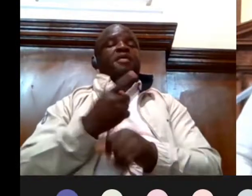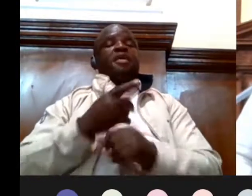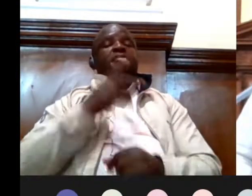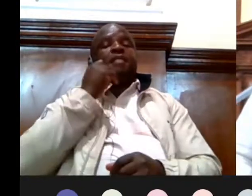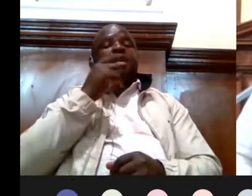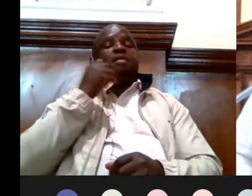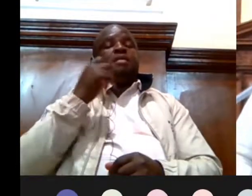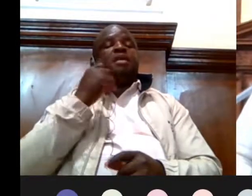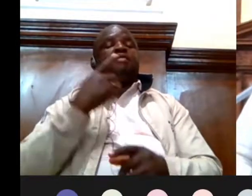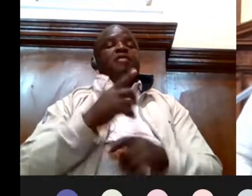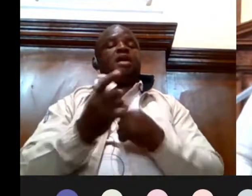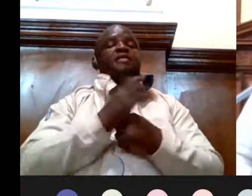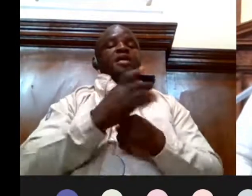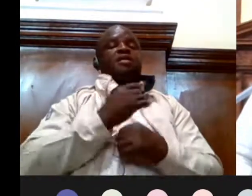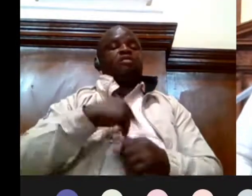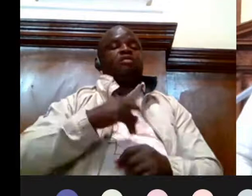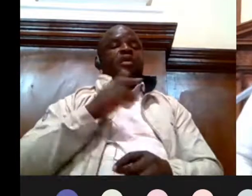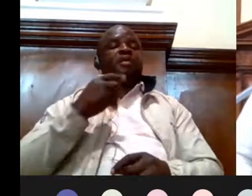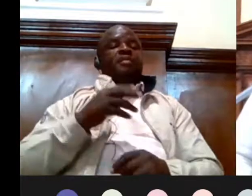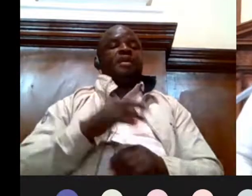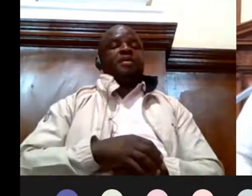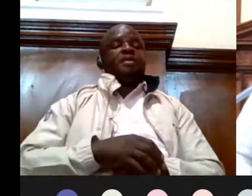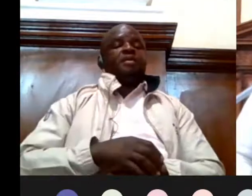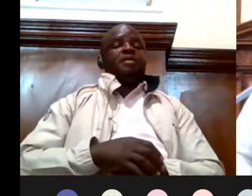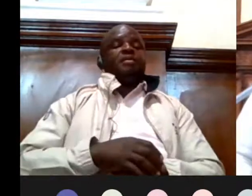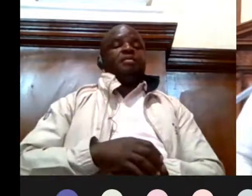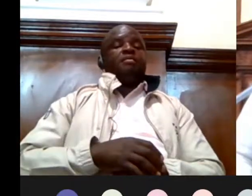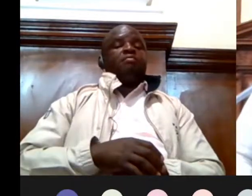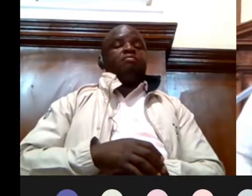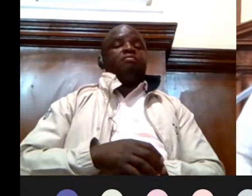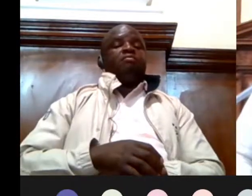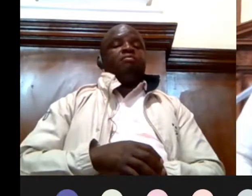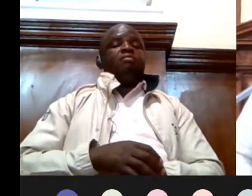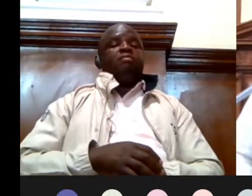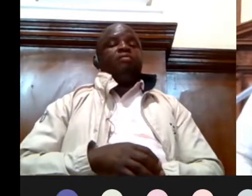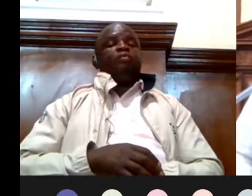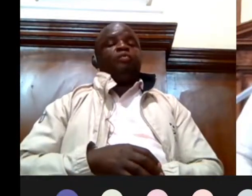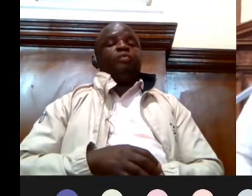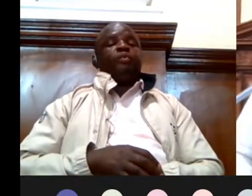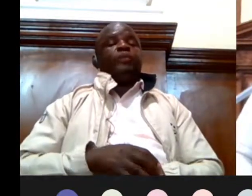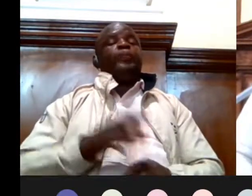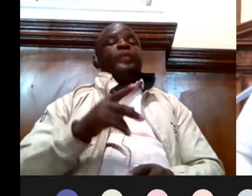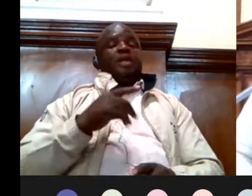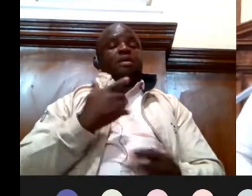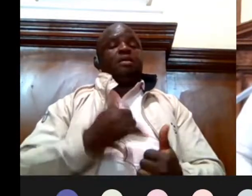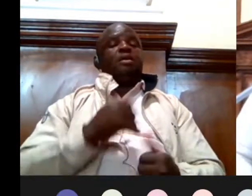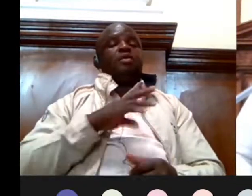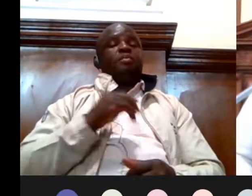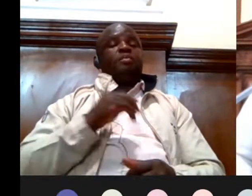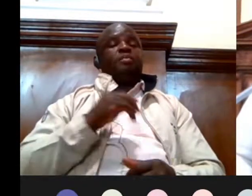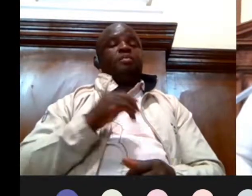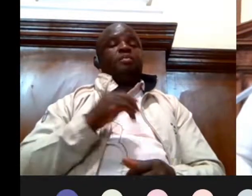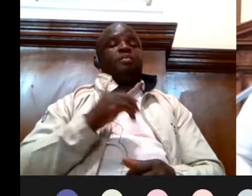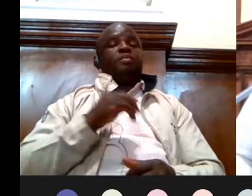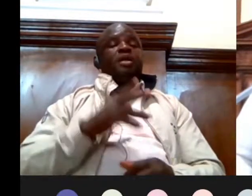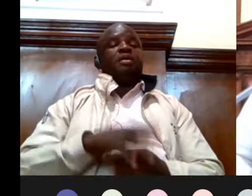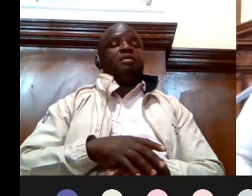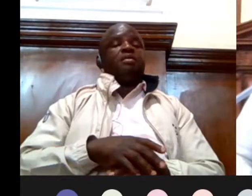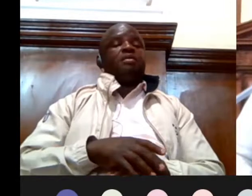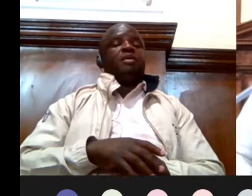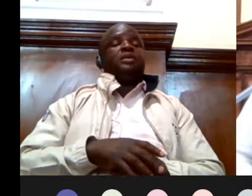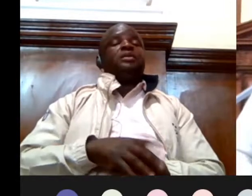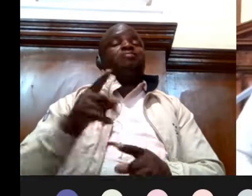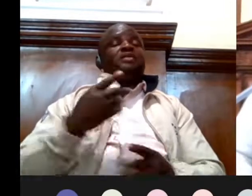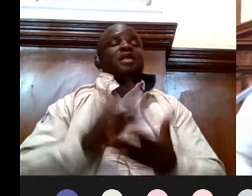men abas-advise ayo singomama. I can tell you the premier, honorable speaker, the free